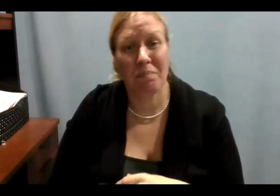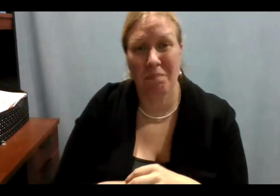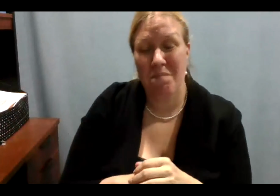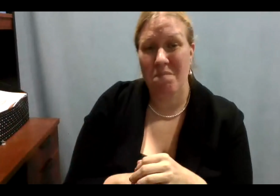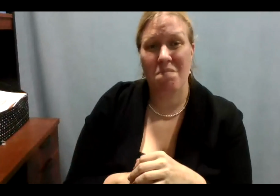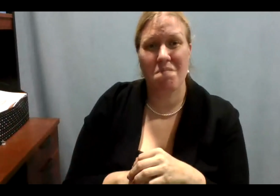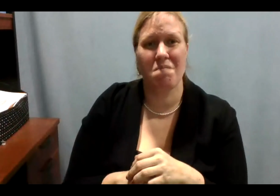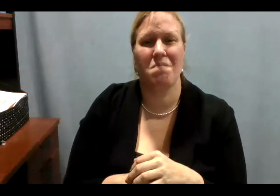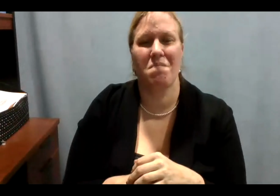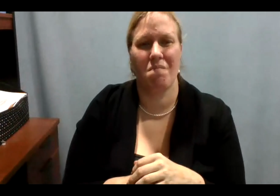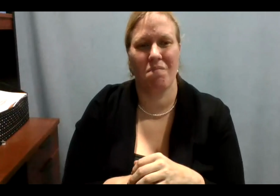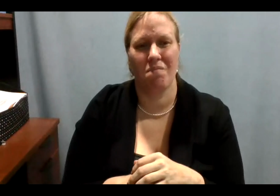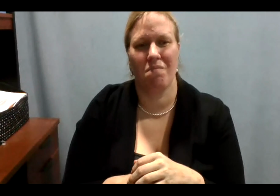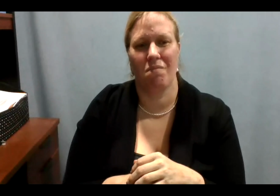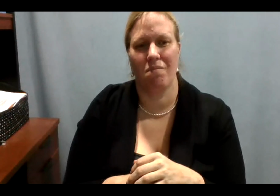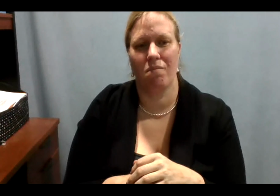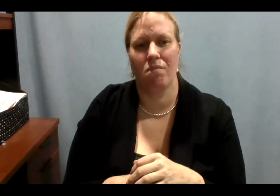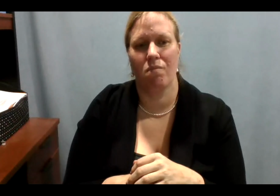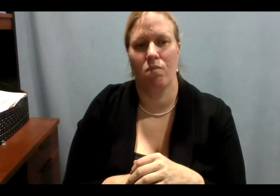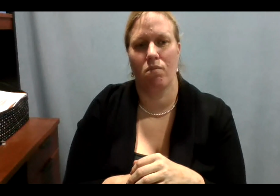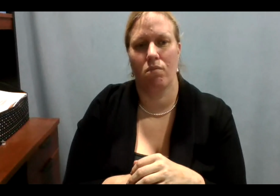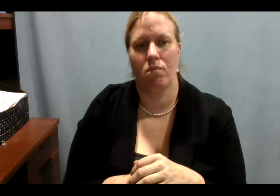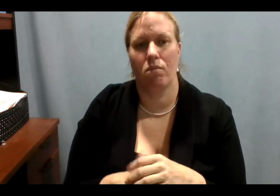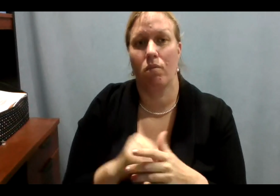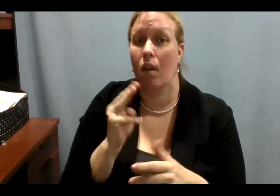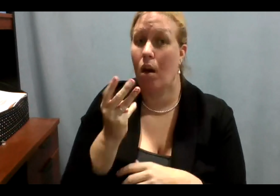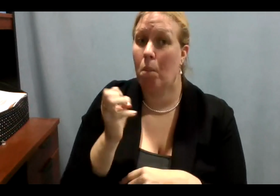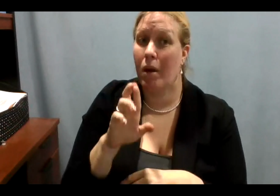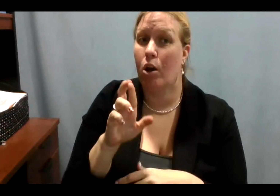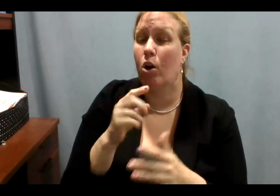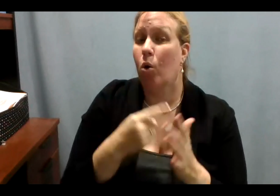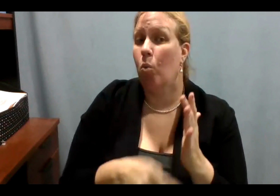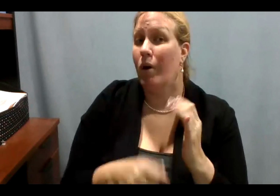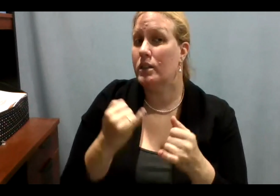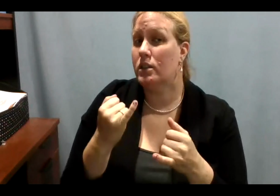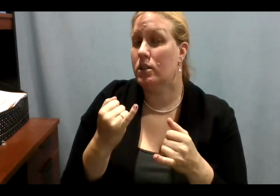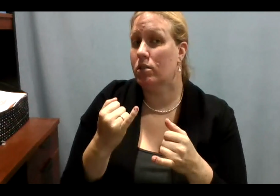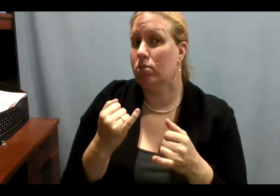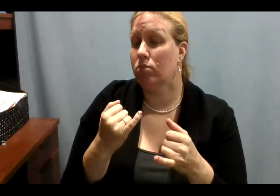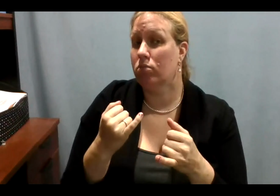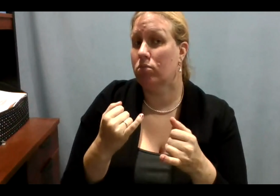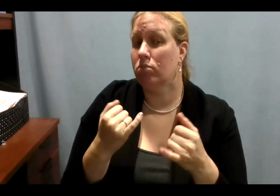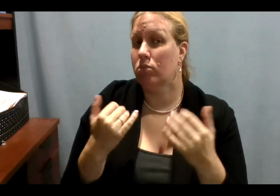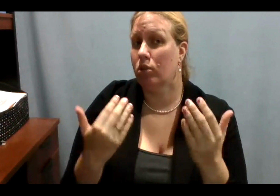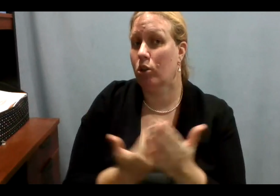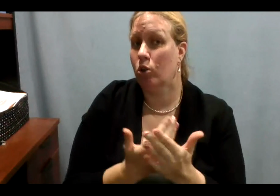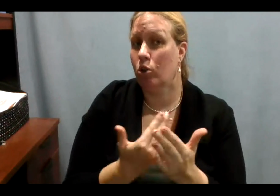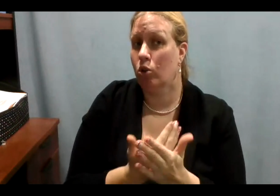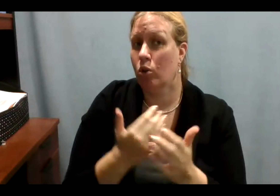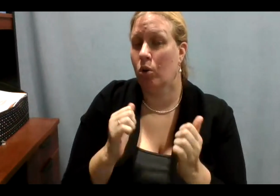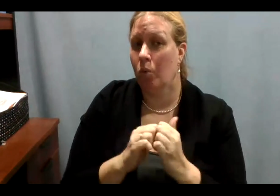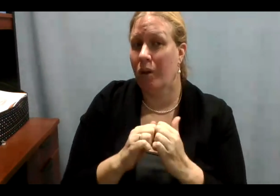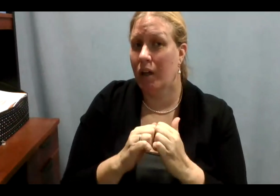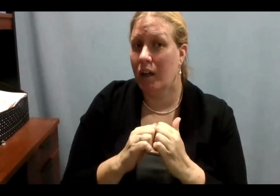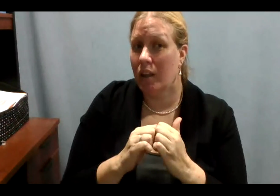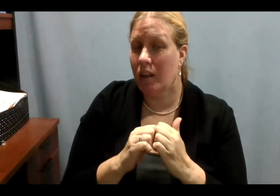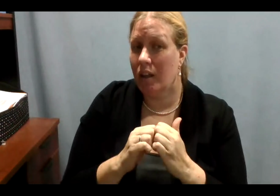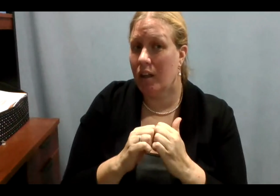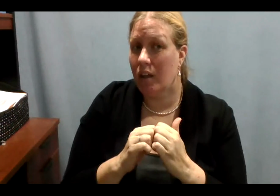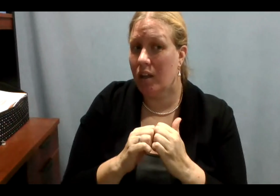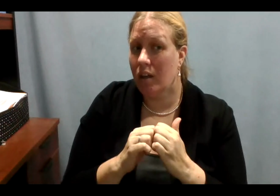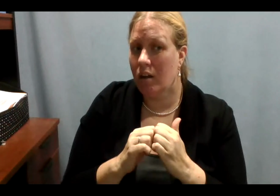Thank you. And, Mayor, what's the latest with the English Drive in East Rock? Does the city plan on